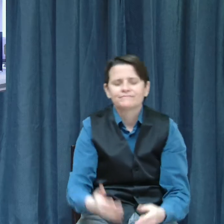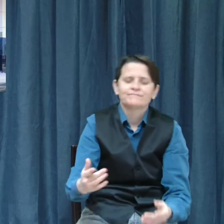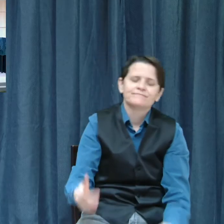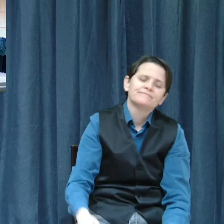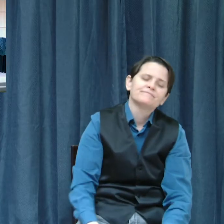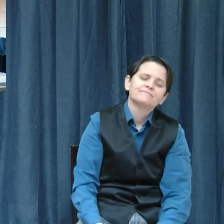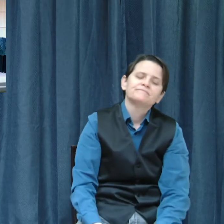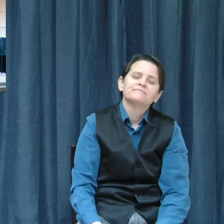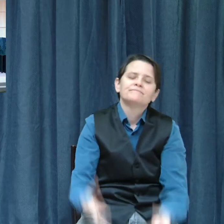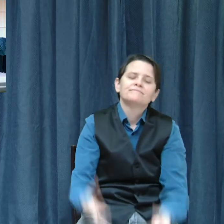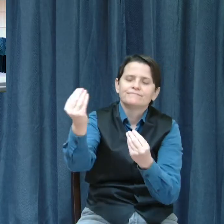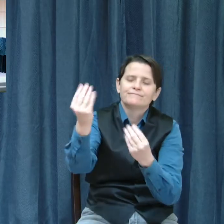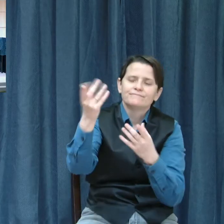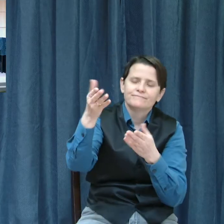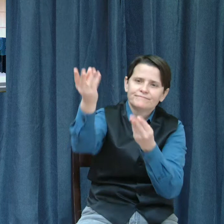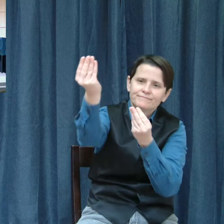coming to me.